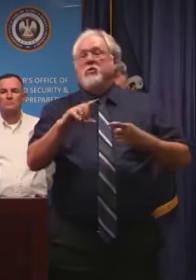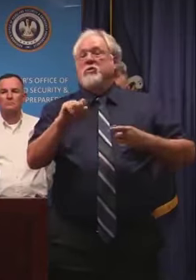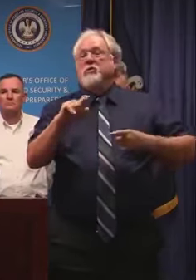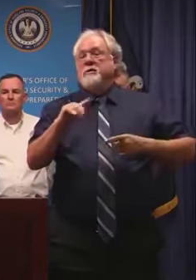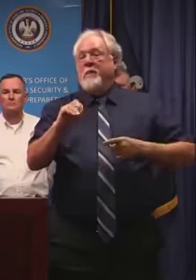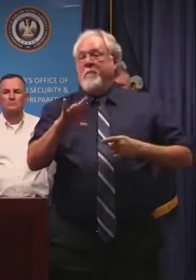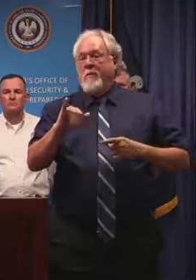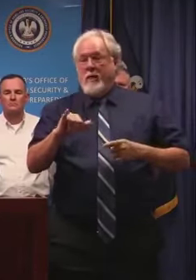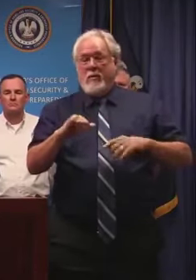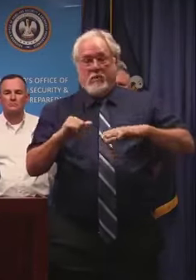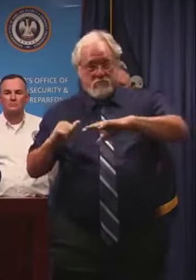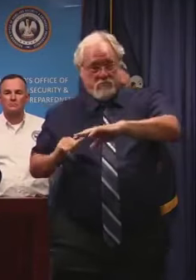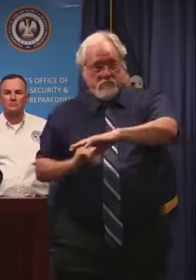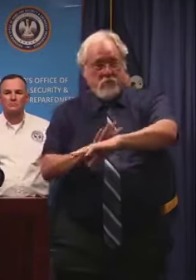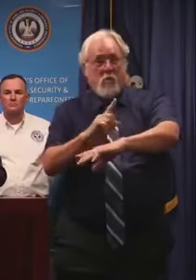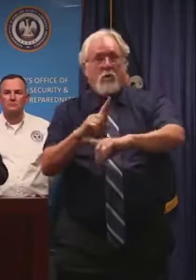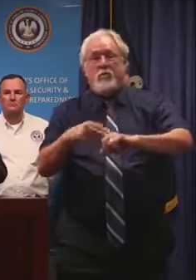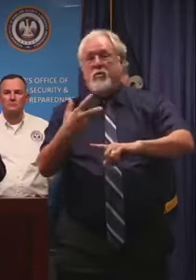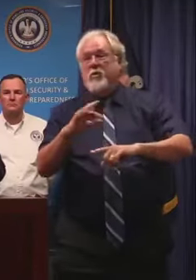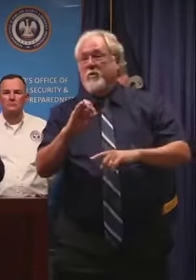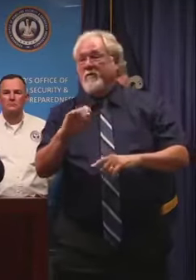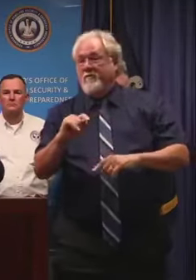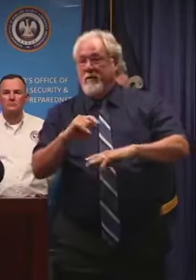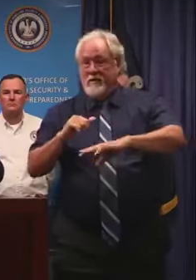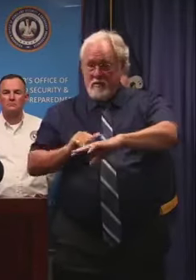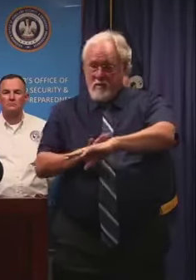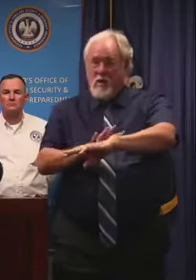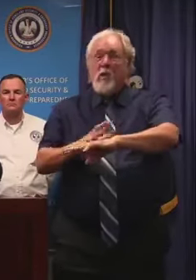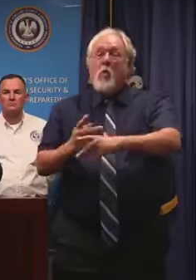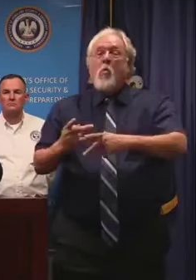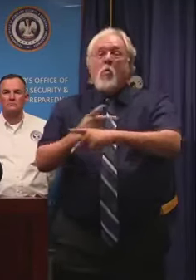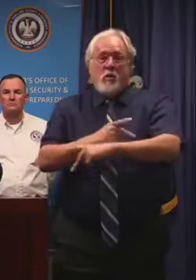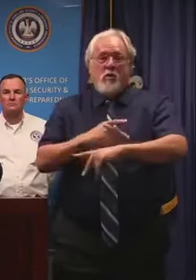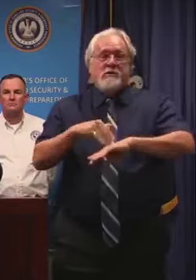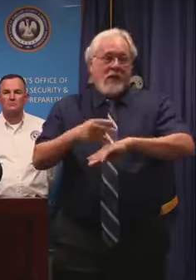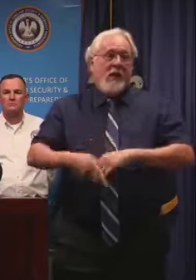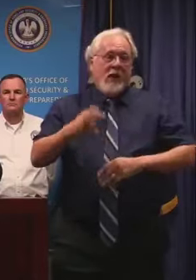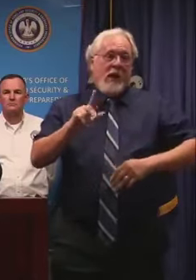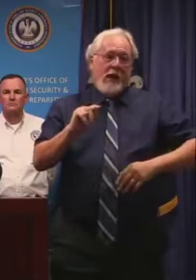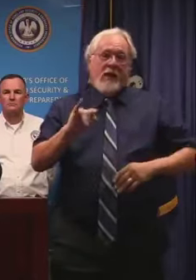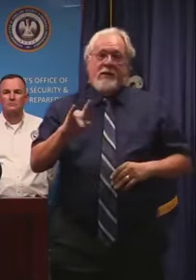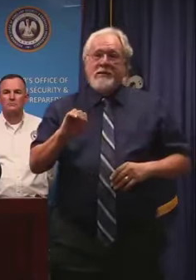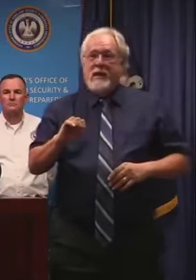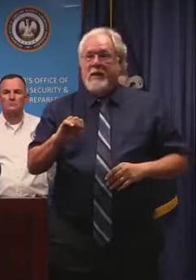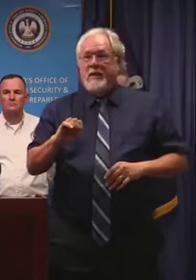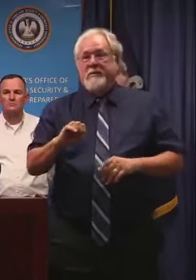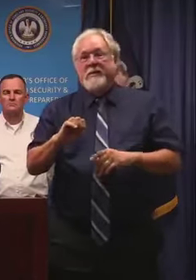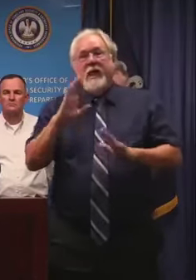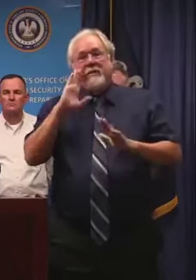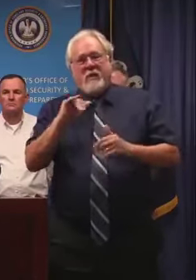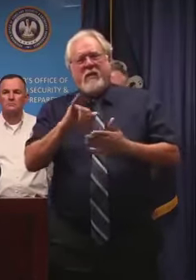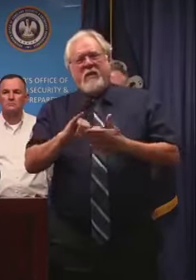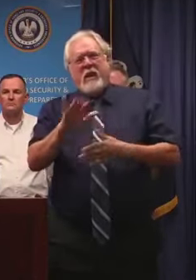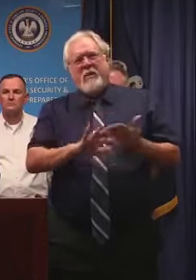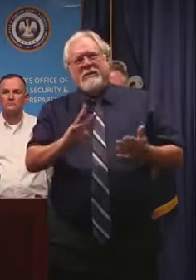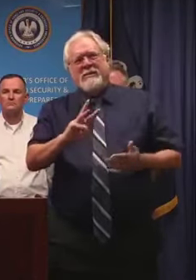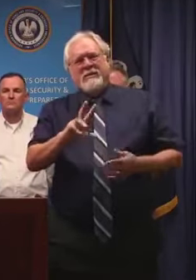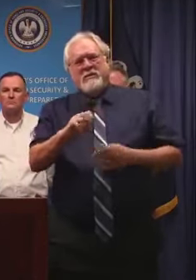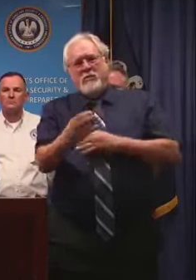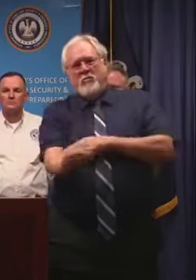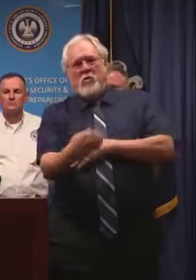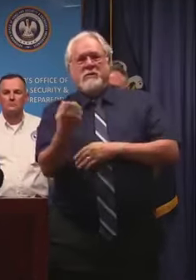1 to 3 feet. And that will obviously be worse at high tide, which we expect there will be a high tide at about 6:30 a.m.